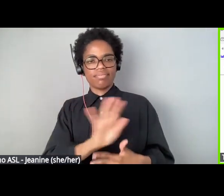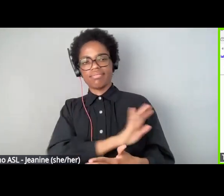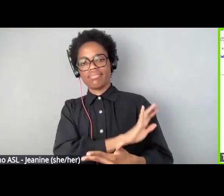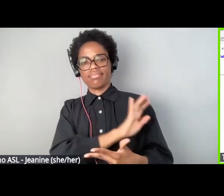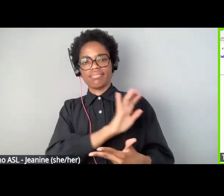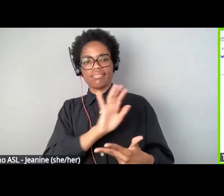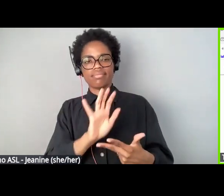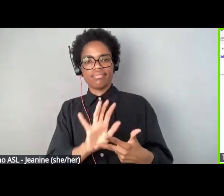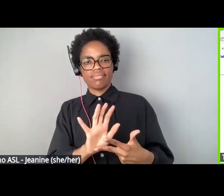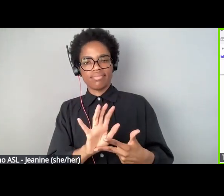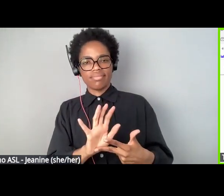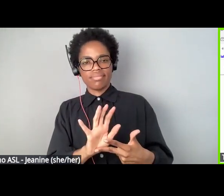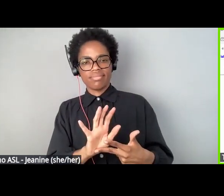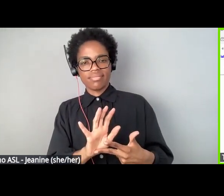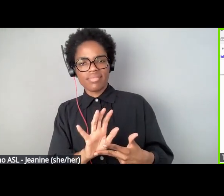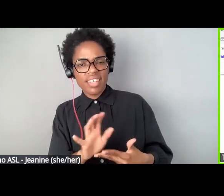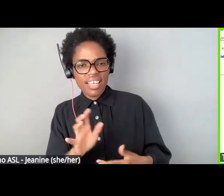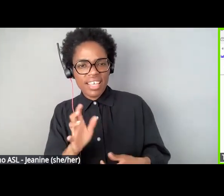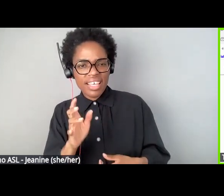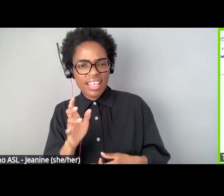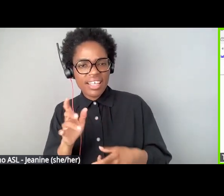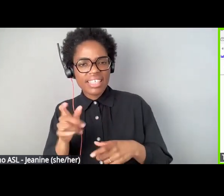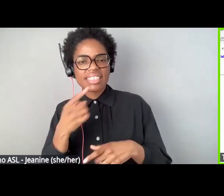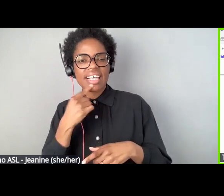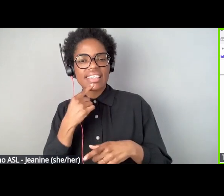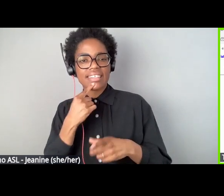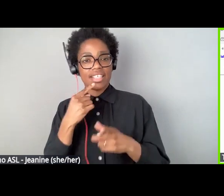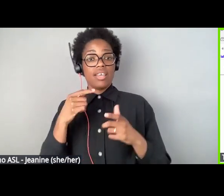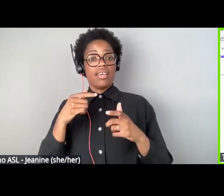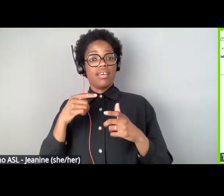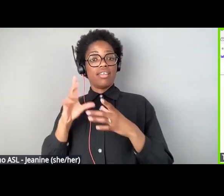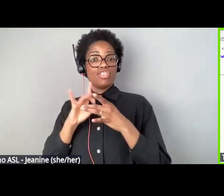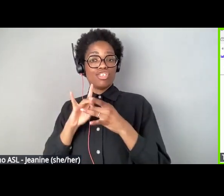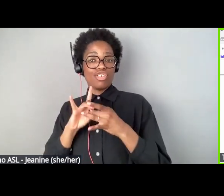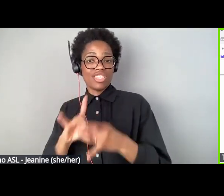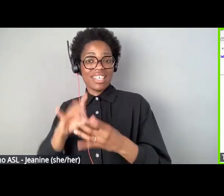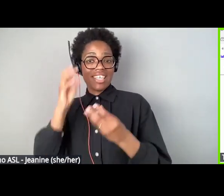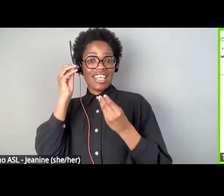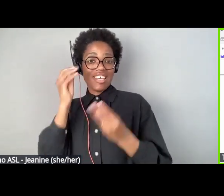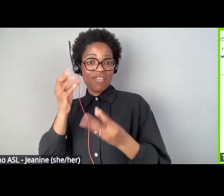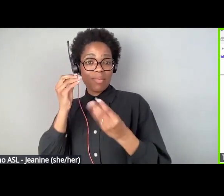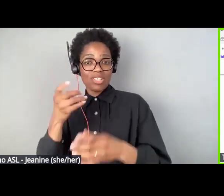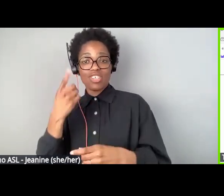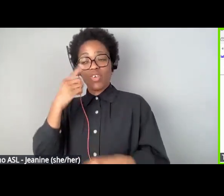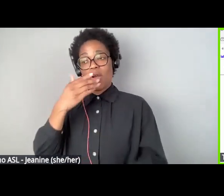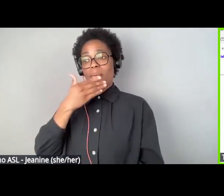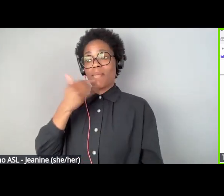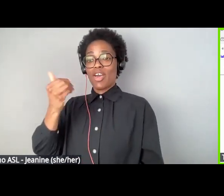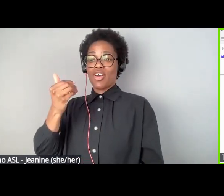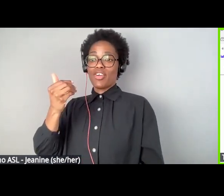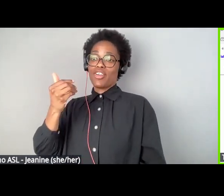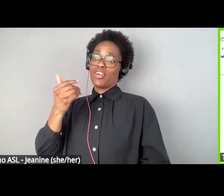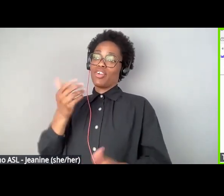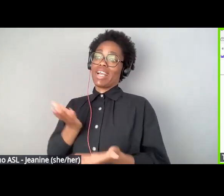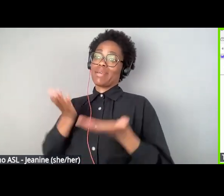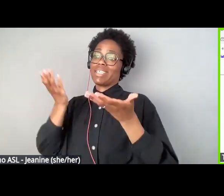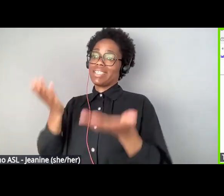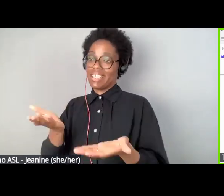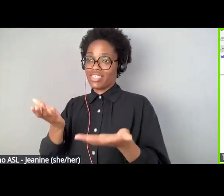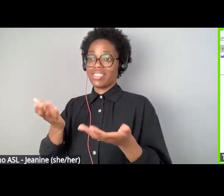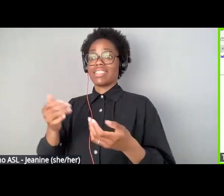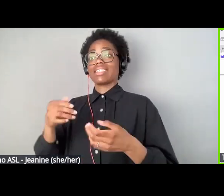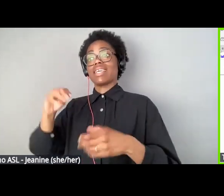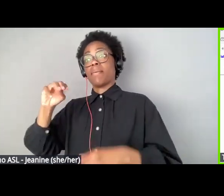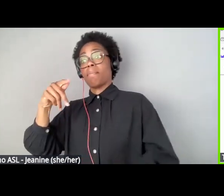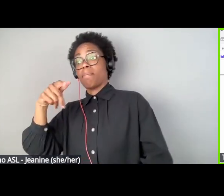Look at this, associated info like location to give you faster searches, better recommendations, and more personalized experiences in Maps, search, and other